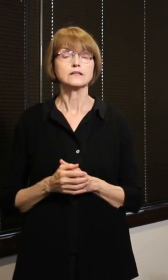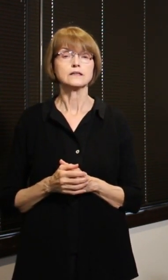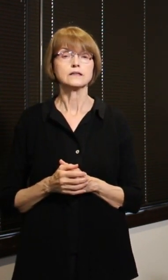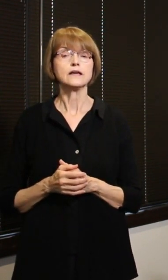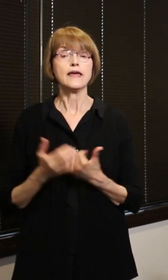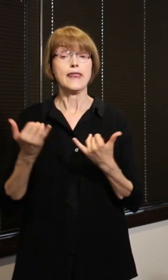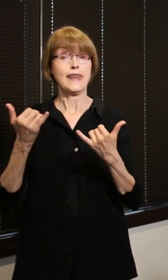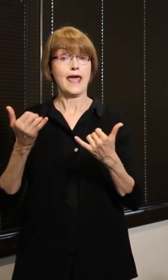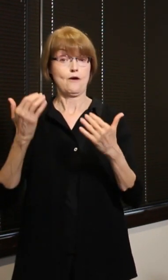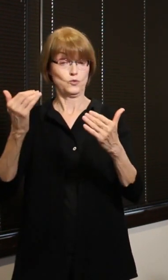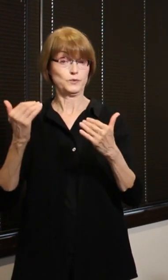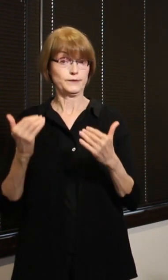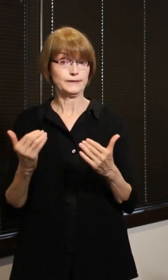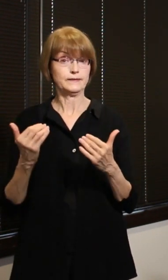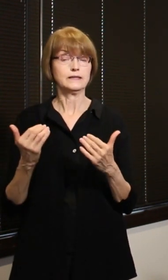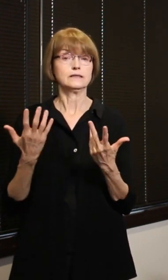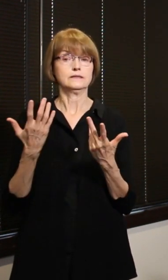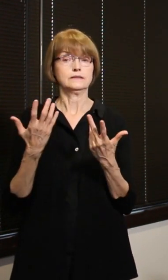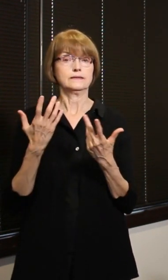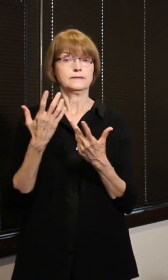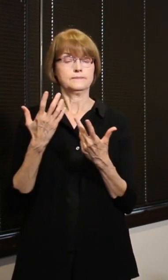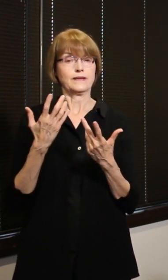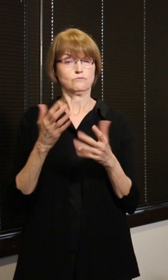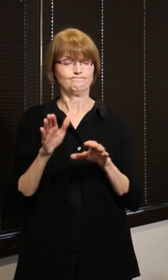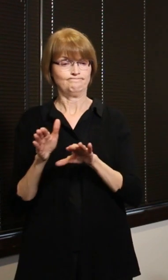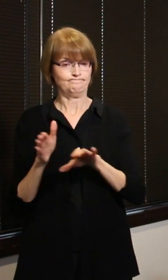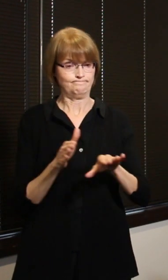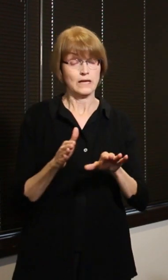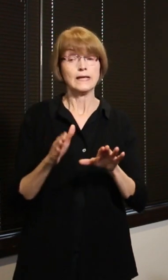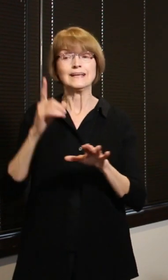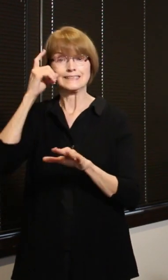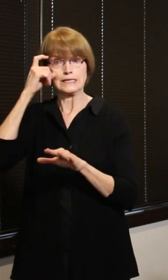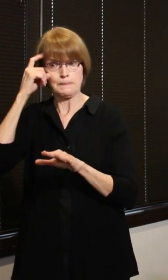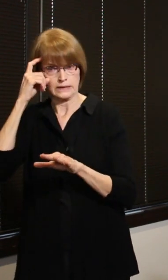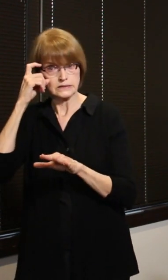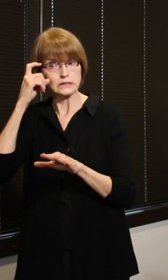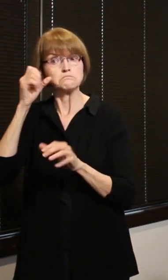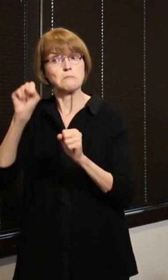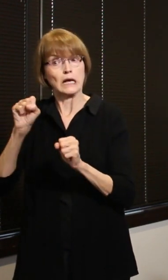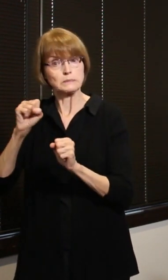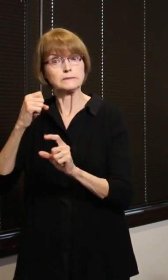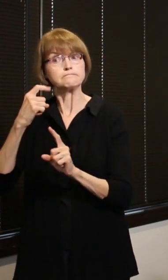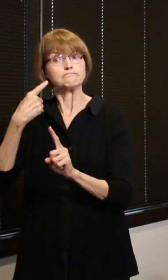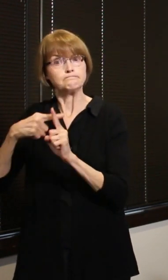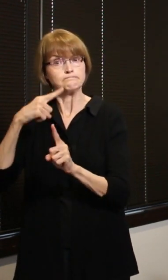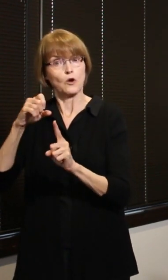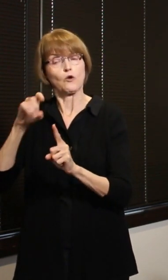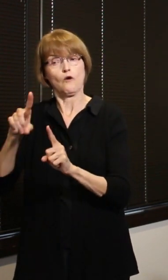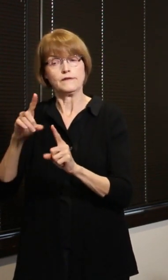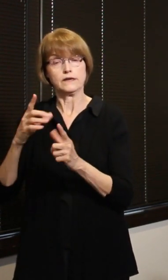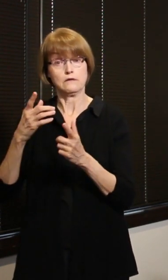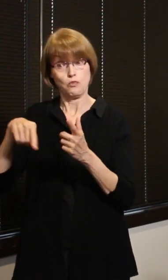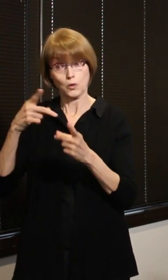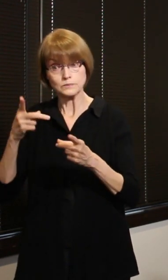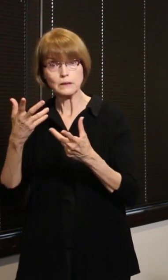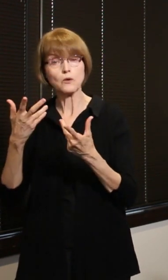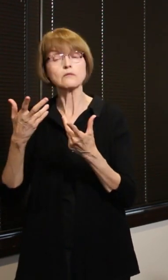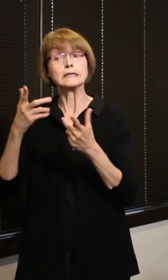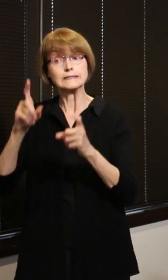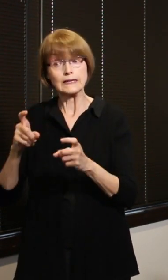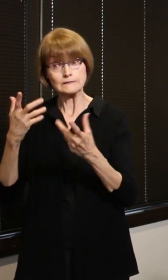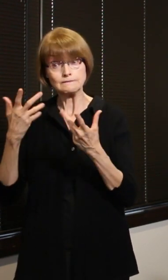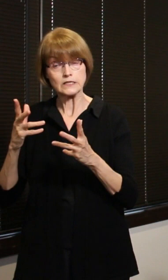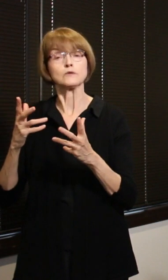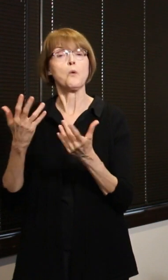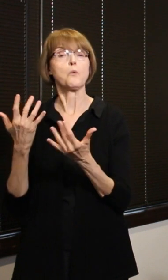So let's take a look now at some of our suspected COVID patients. And again, these represent people that we're waiting on the test results to come back